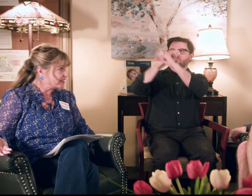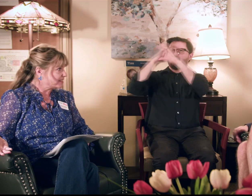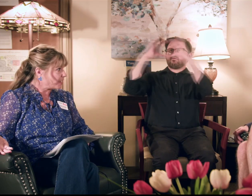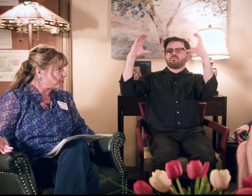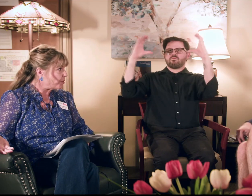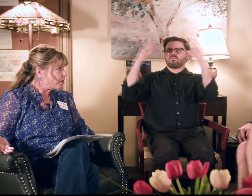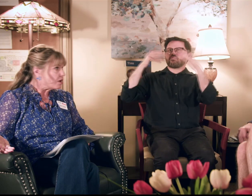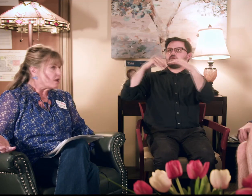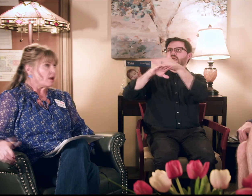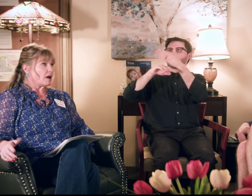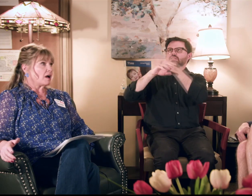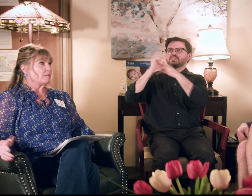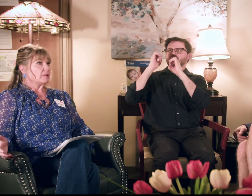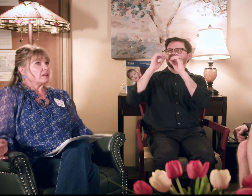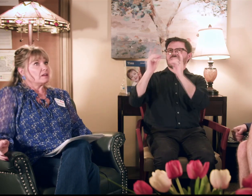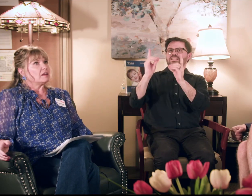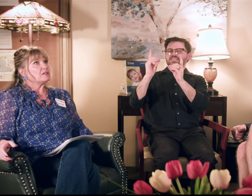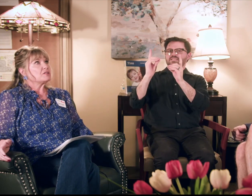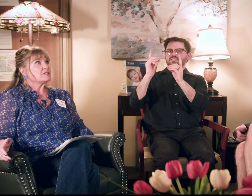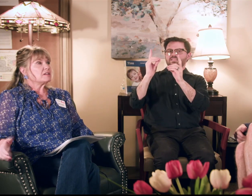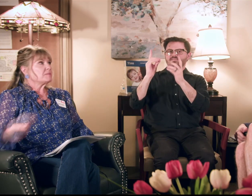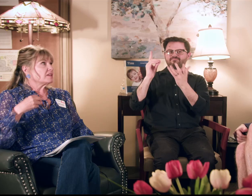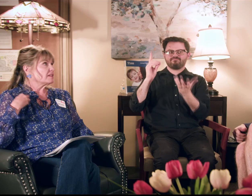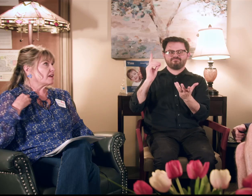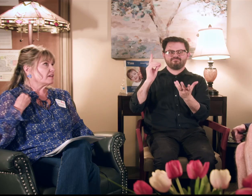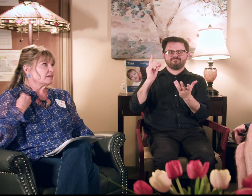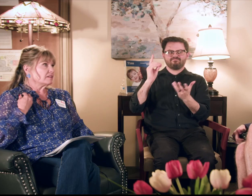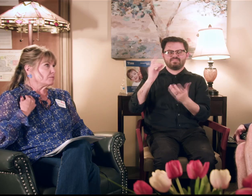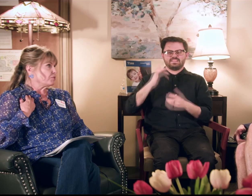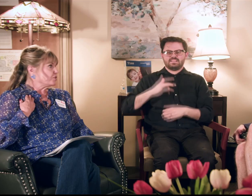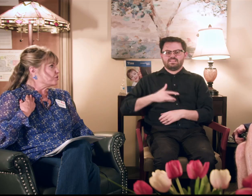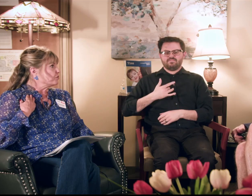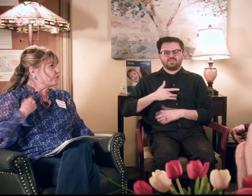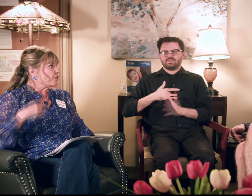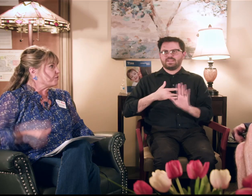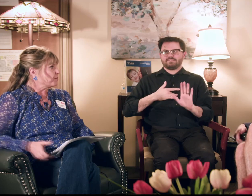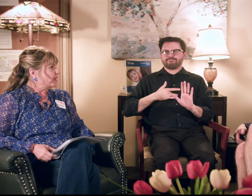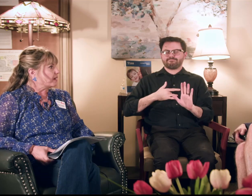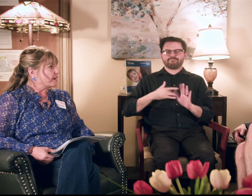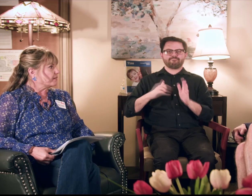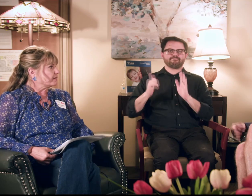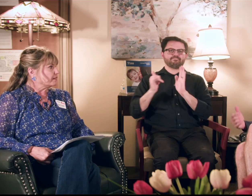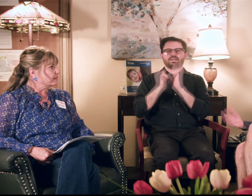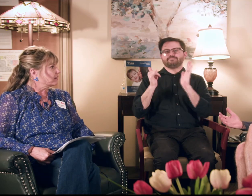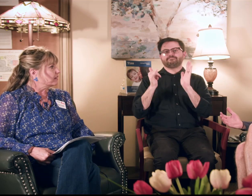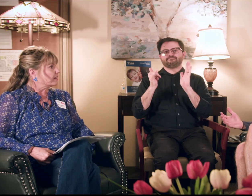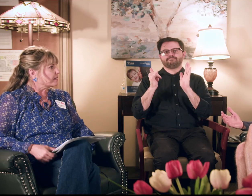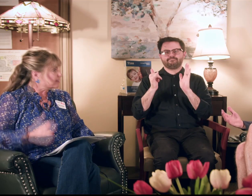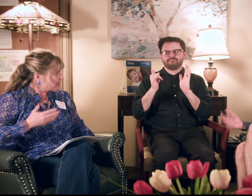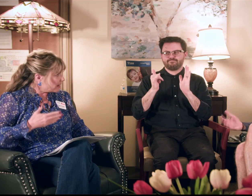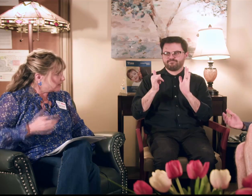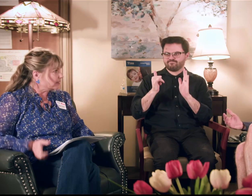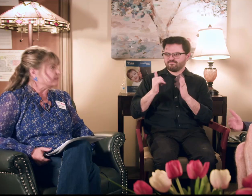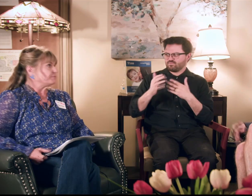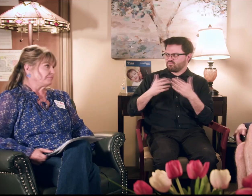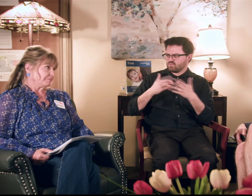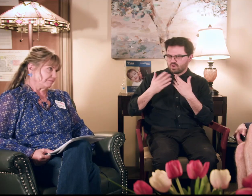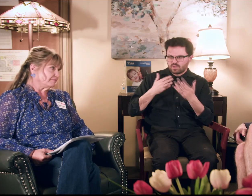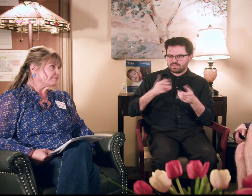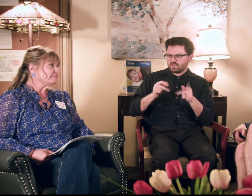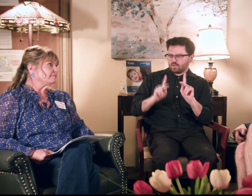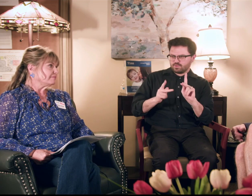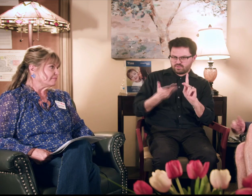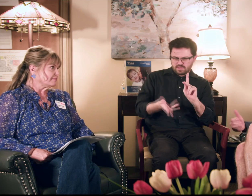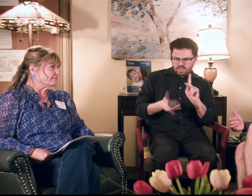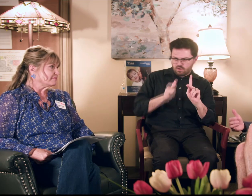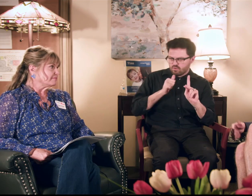education, as an example. Just seems like that is a bridge too far for me. Even if the opportunity or the access is